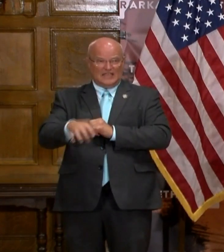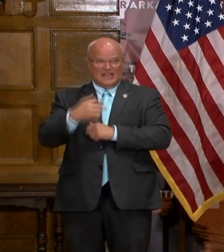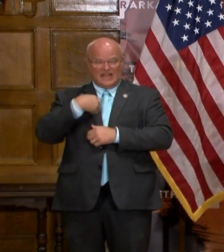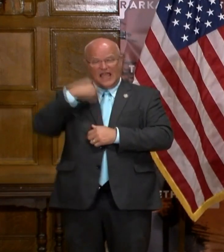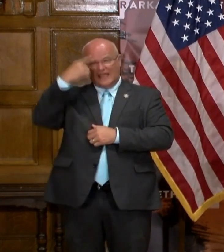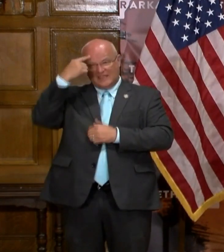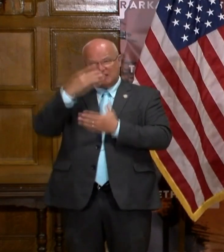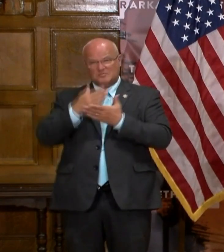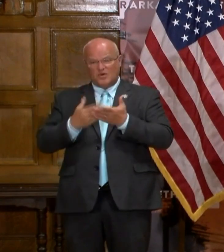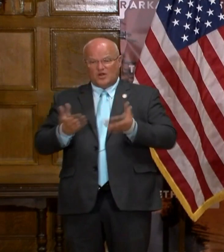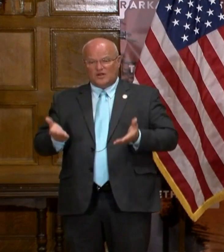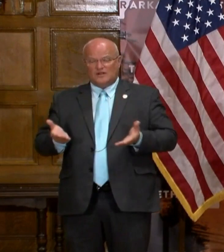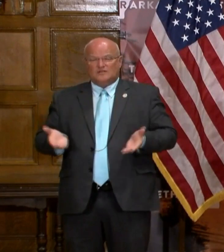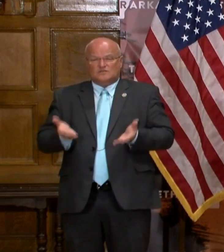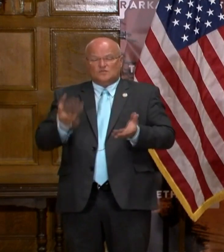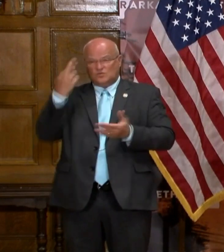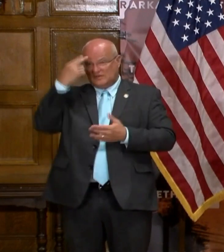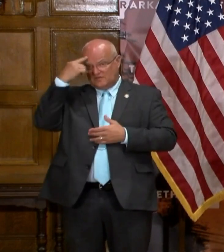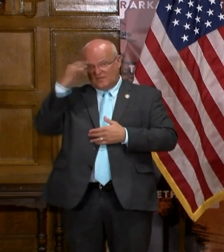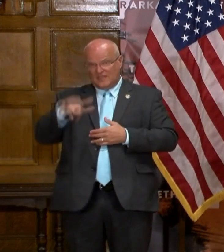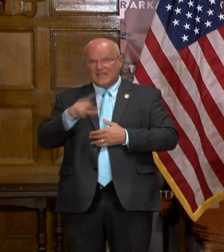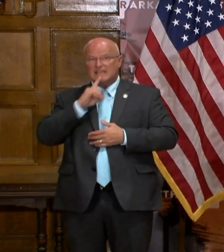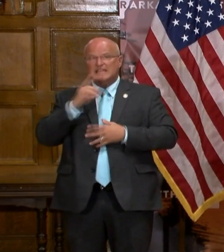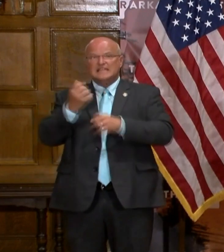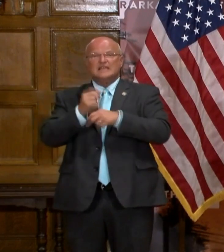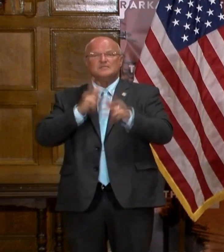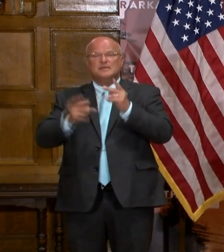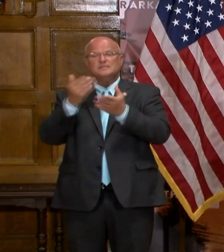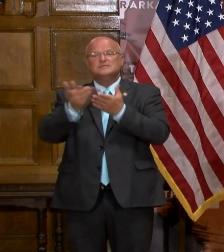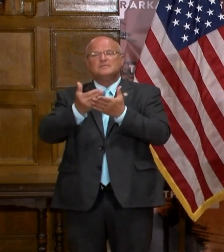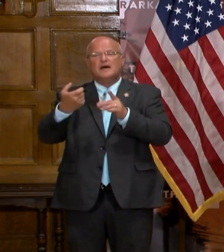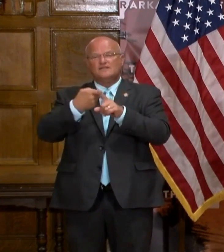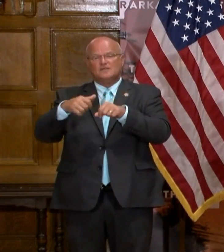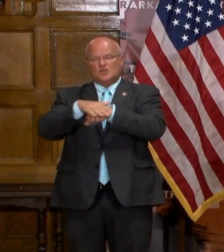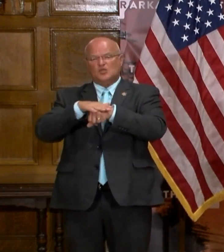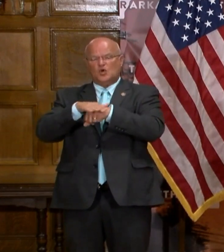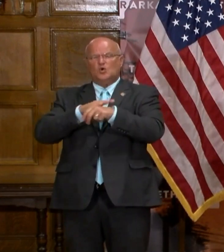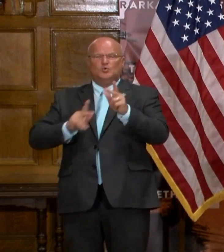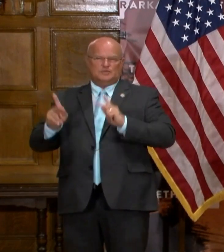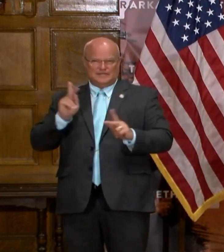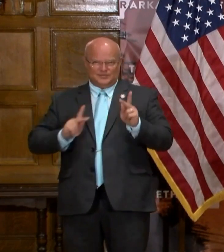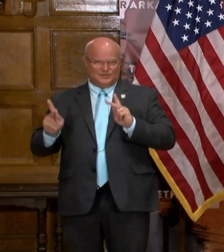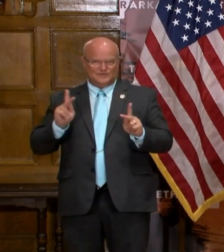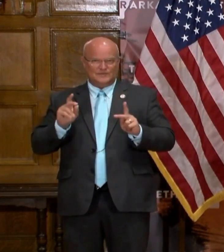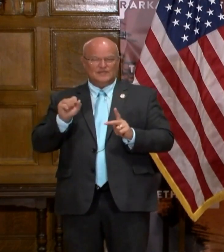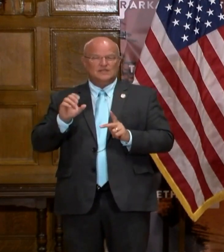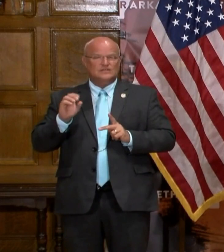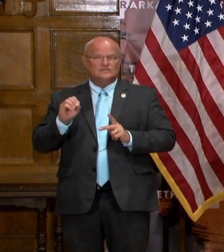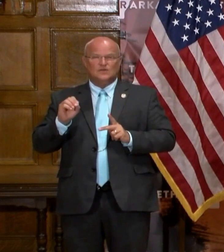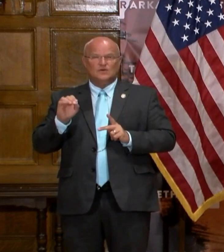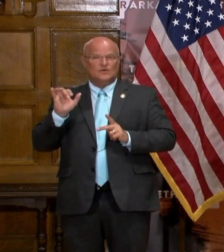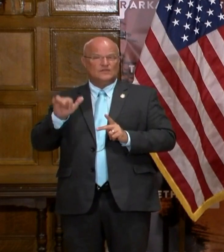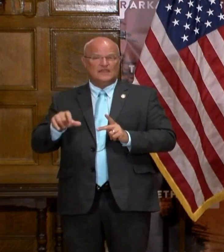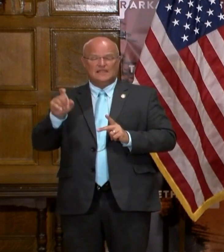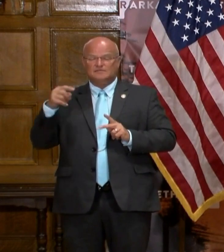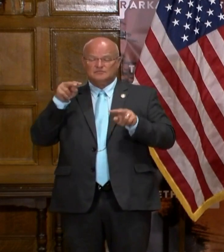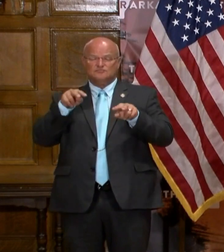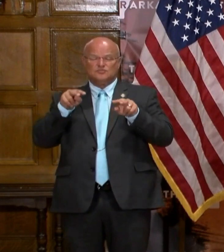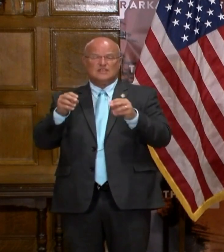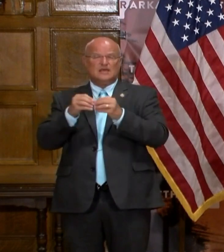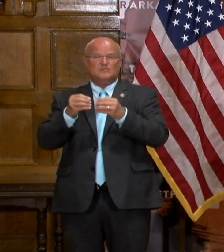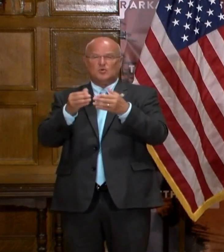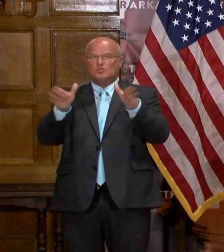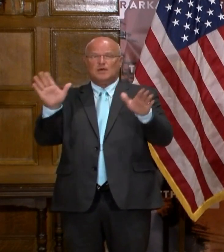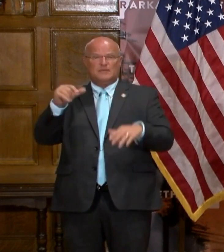And I think part of the motivation for that is to get people to buy from their local merchants. And so that would have to be looked at